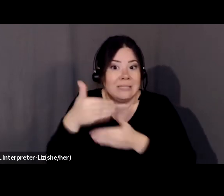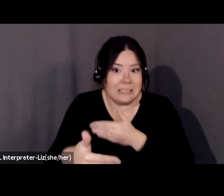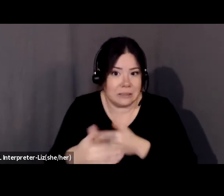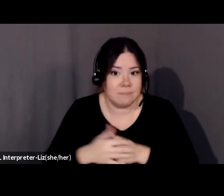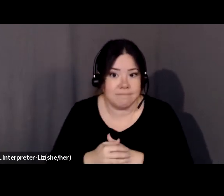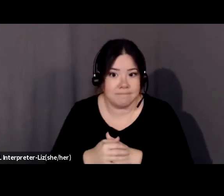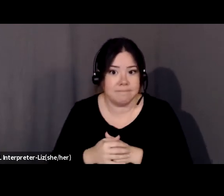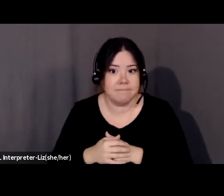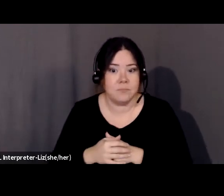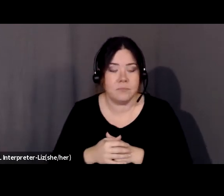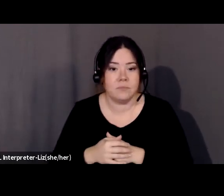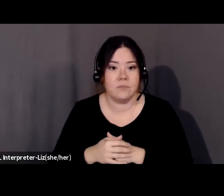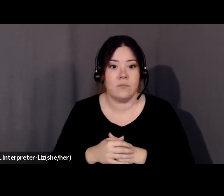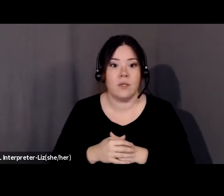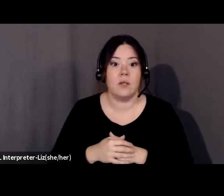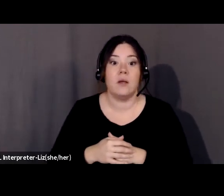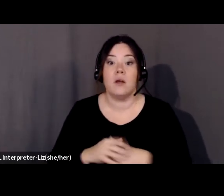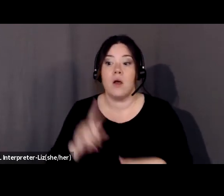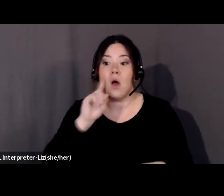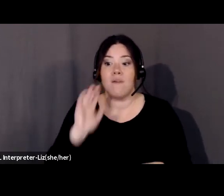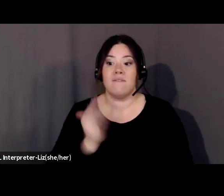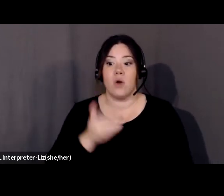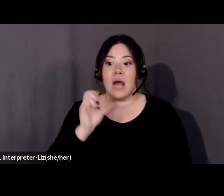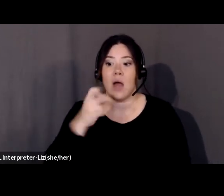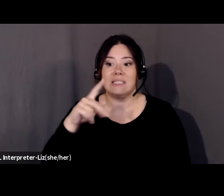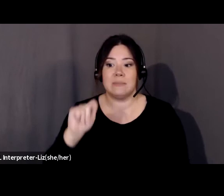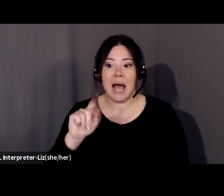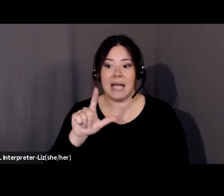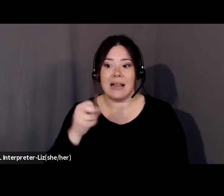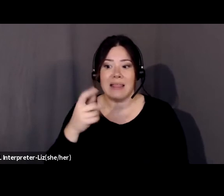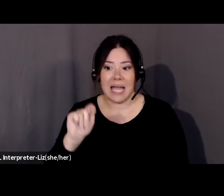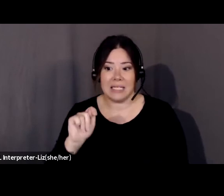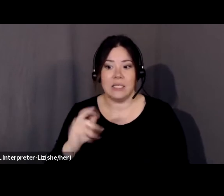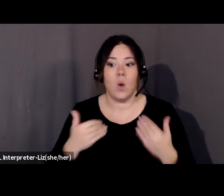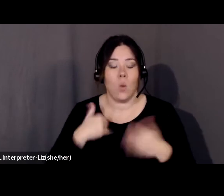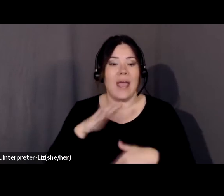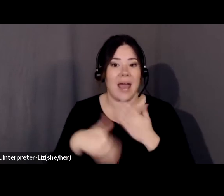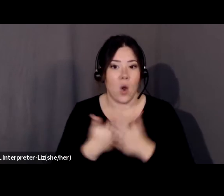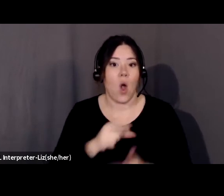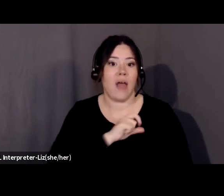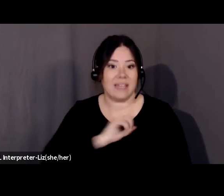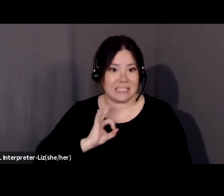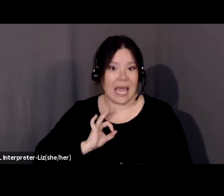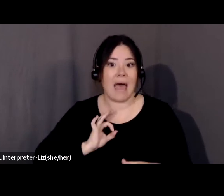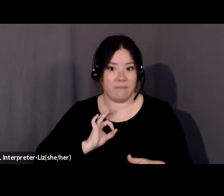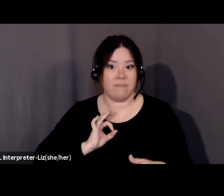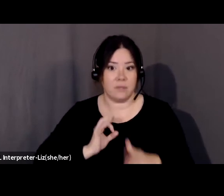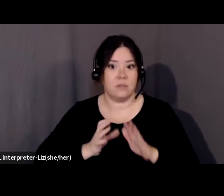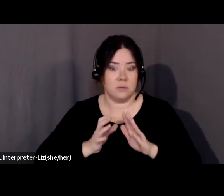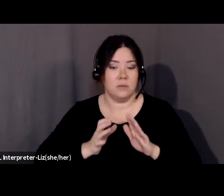our spotlight, we actually had all of the staff go because we did a presentation about the center, and then we had them talk to